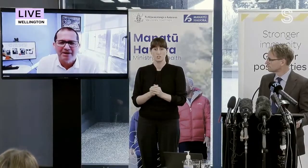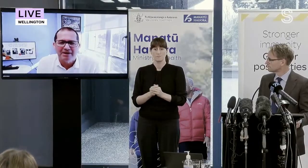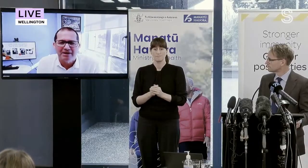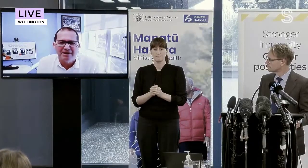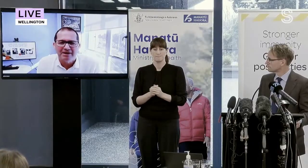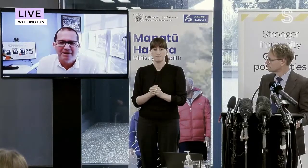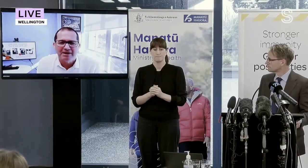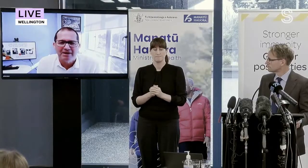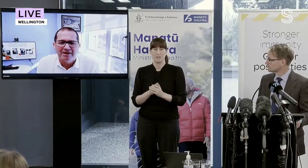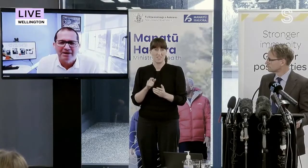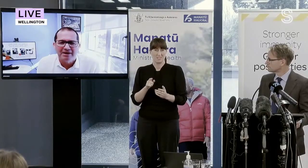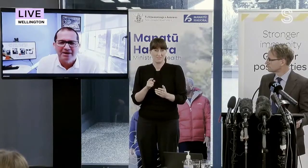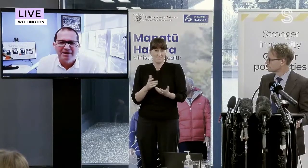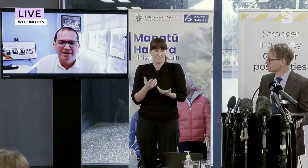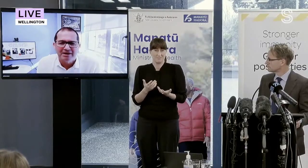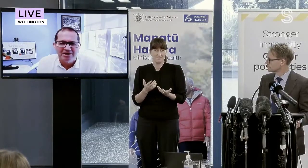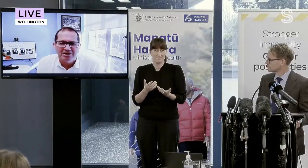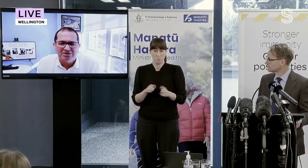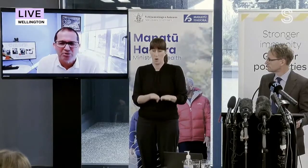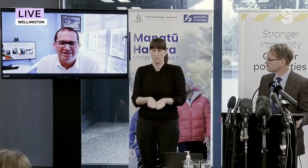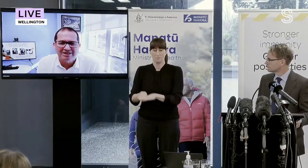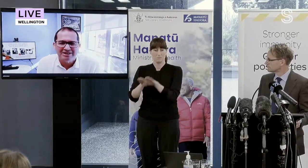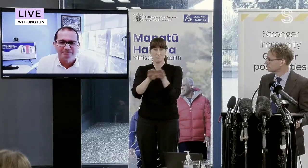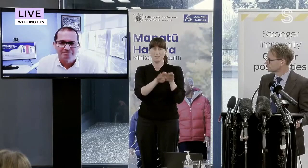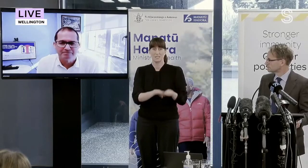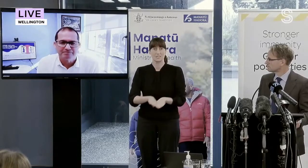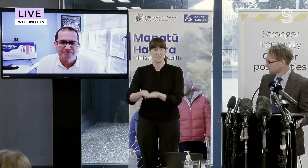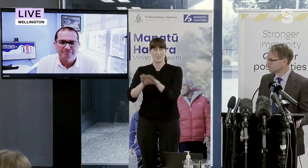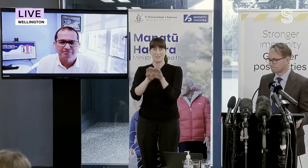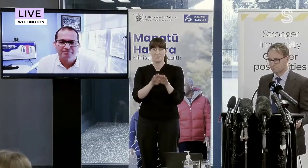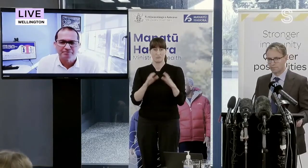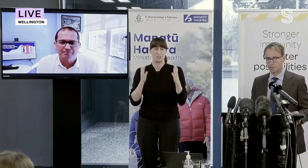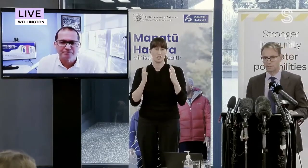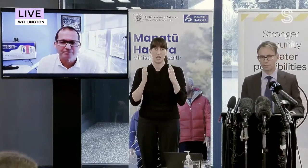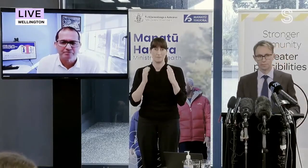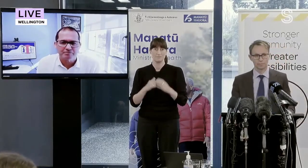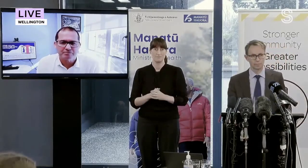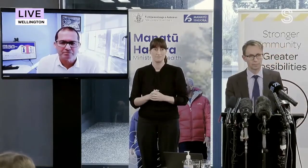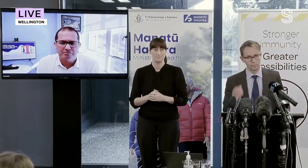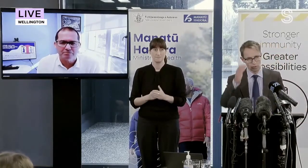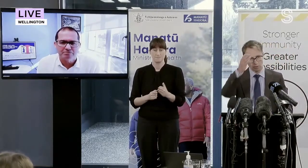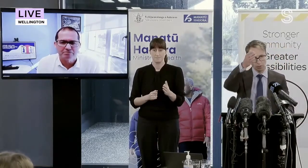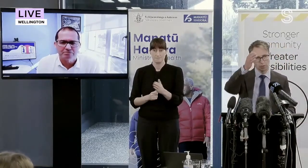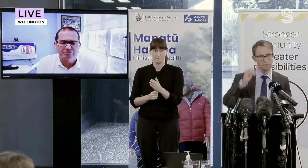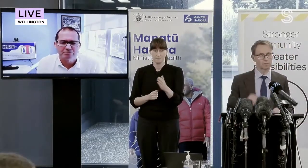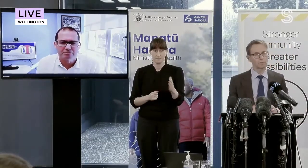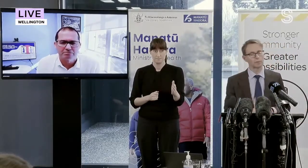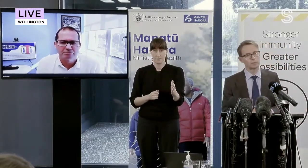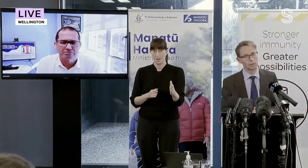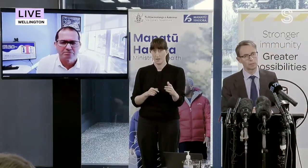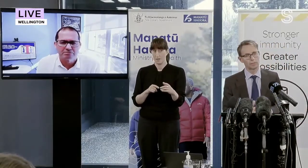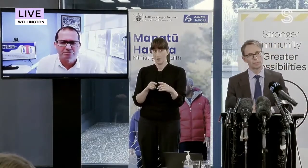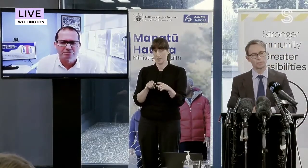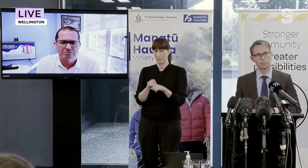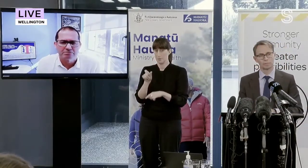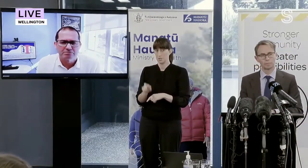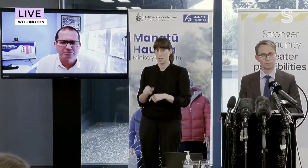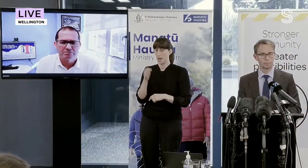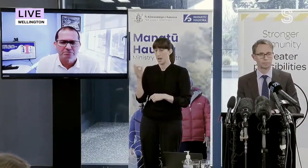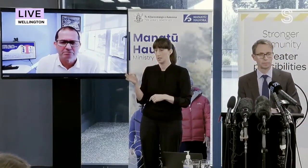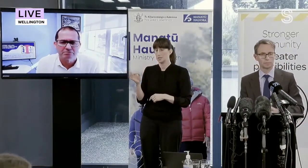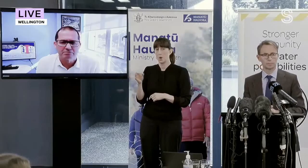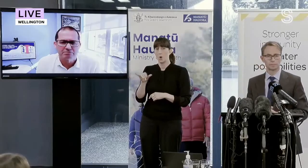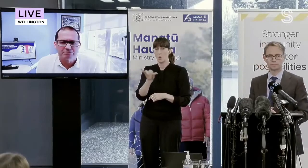now, that there's a more consistent pressure across the system. Just which hospital question? Which hospitals are only doing